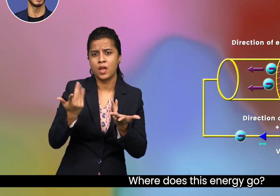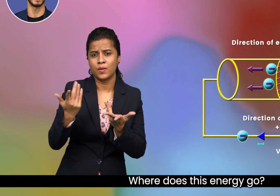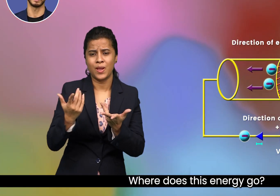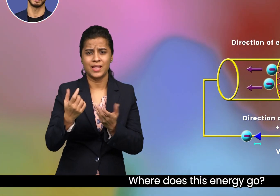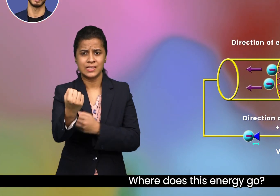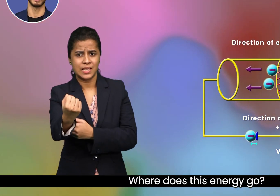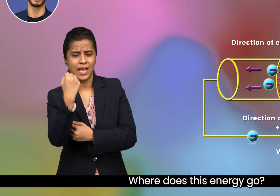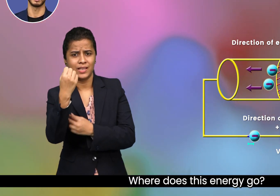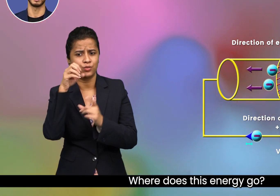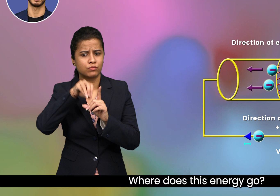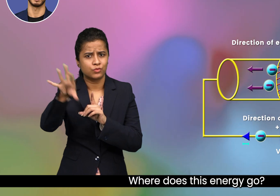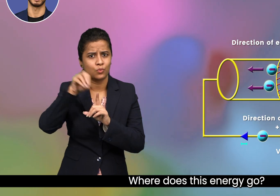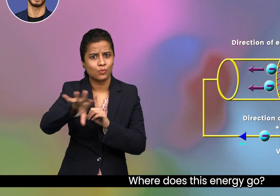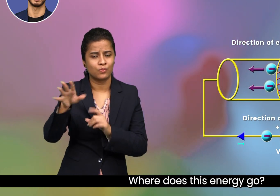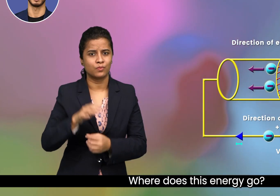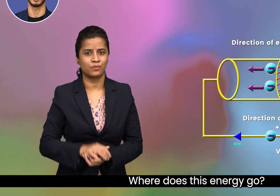go?